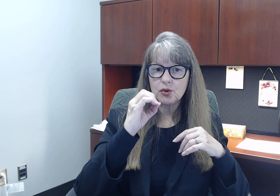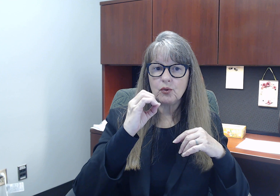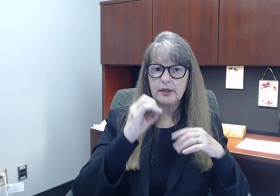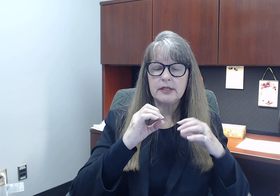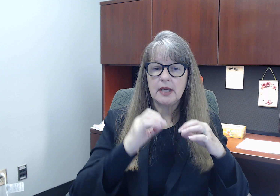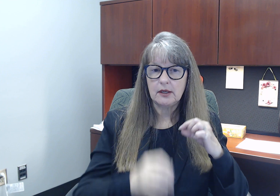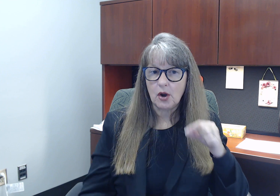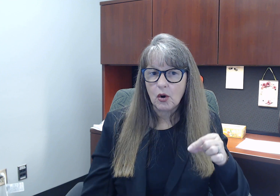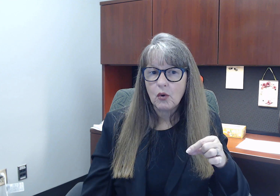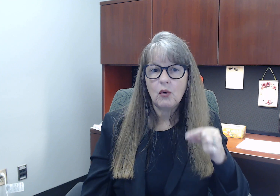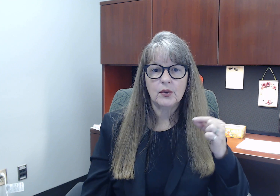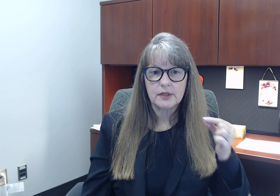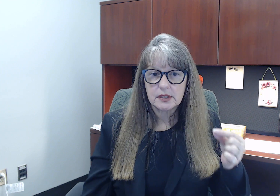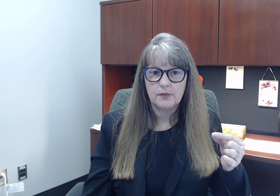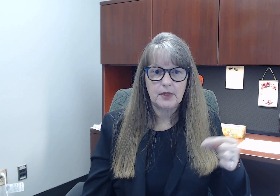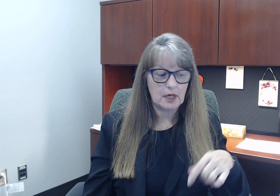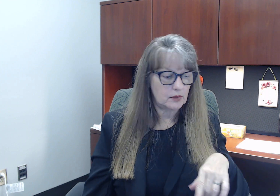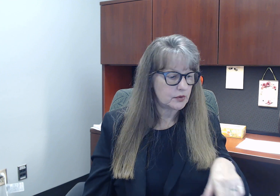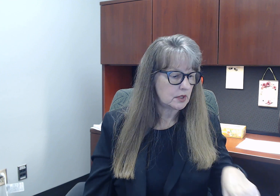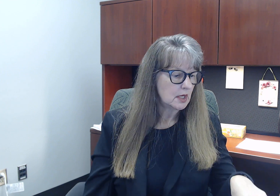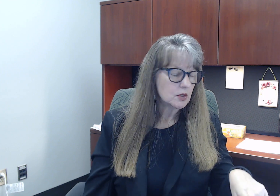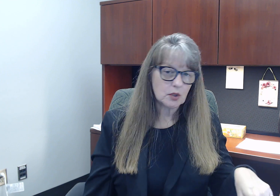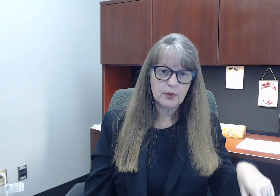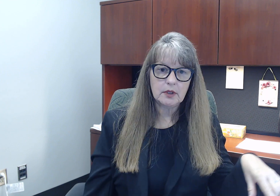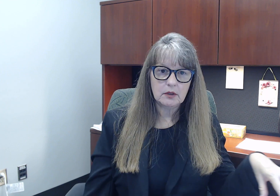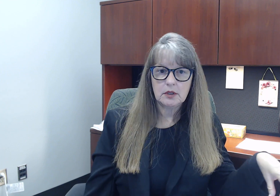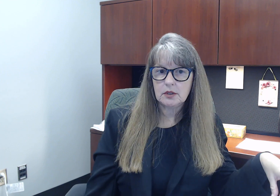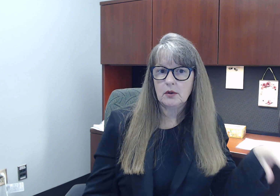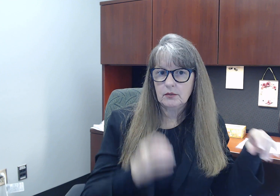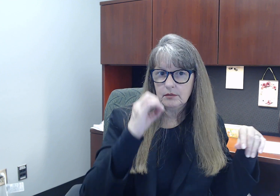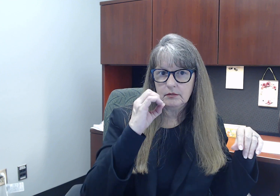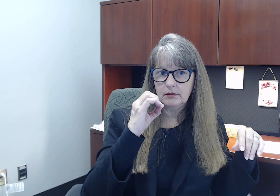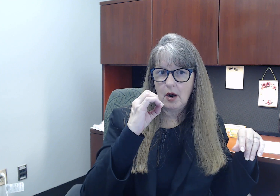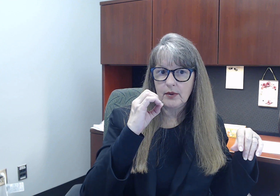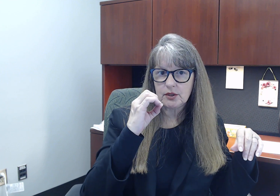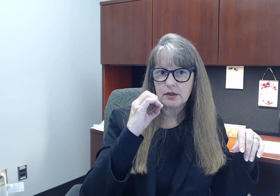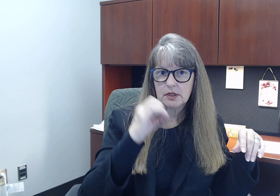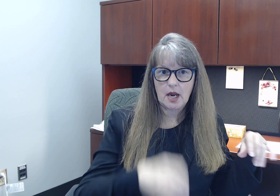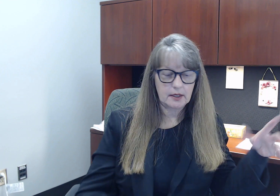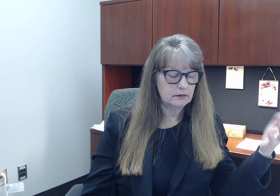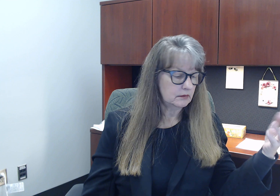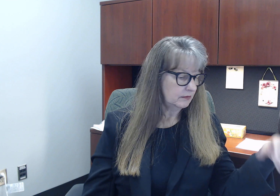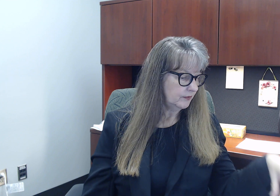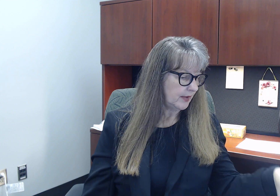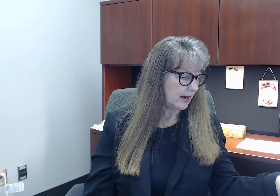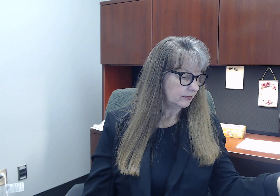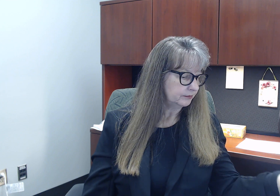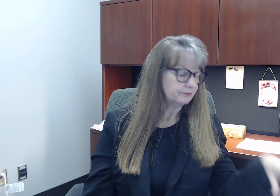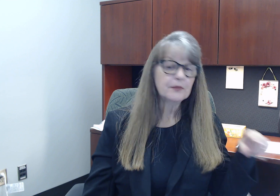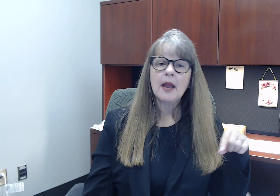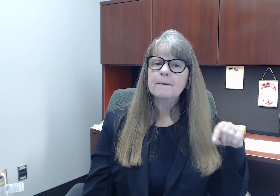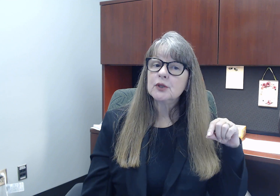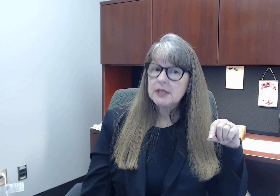is that an O or is it something else? So always to the side now.